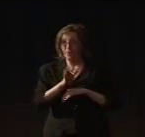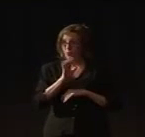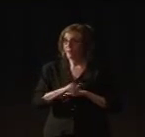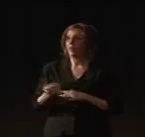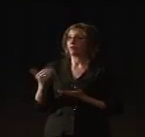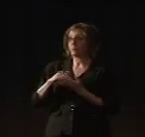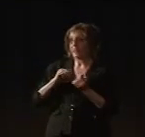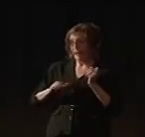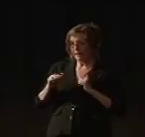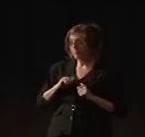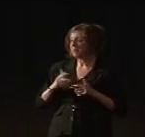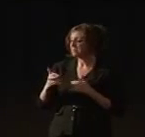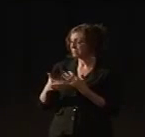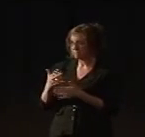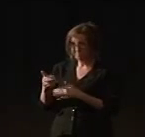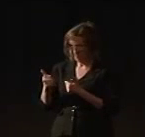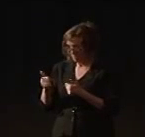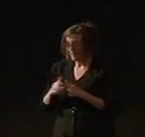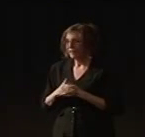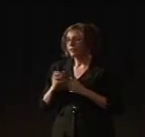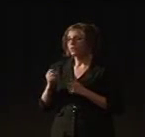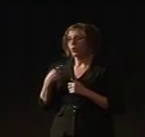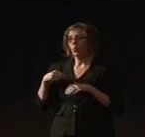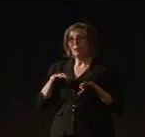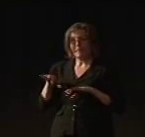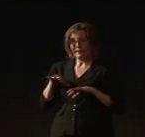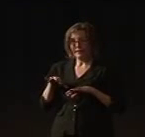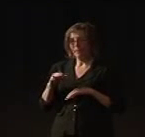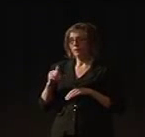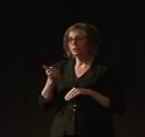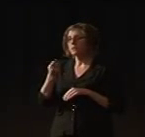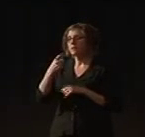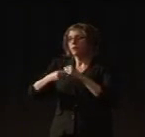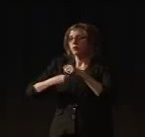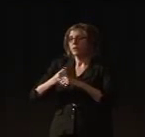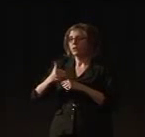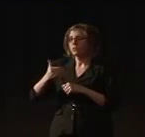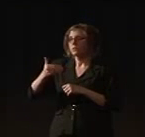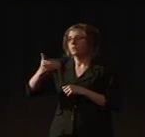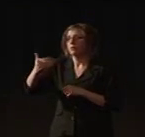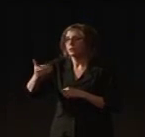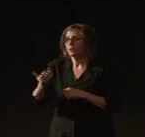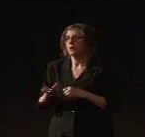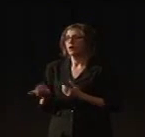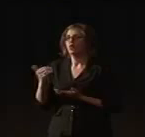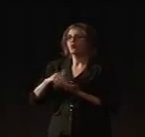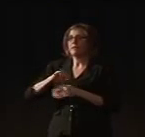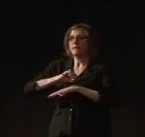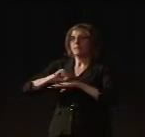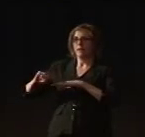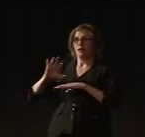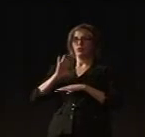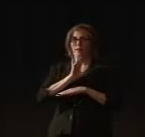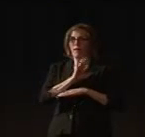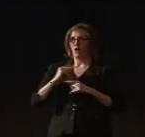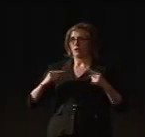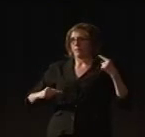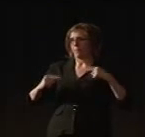d'escalier, as we say in French. So what we did was, several years later, to restage the debate, but in a more,